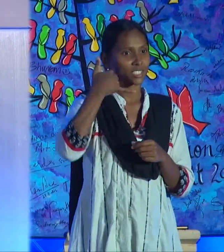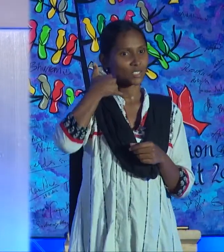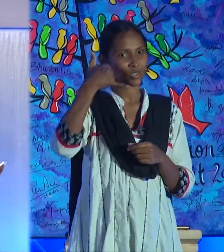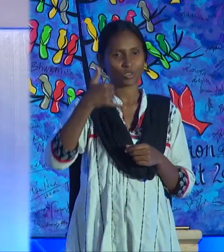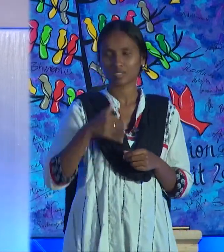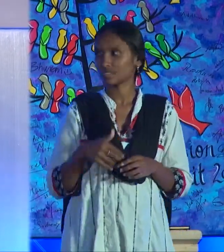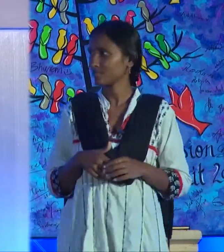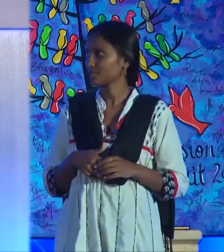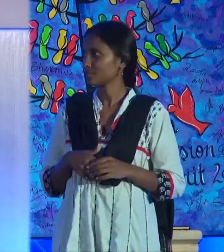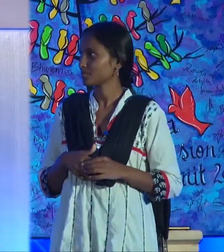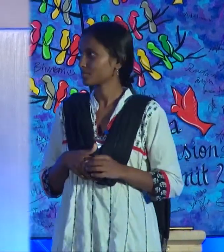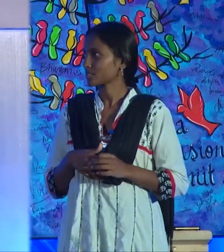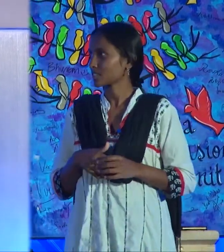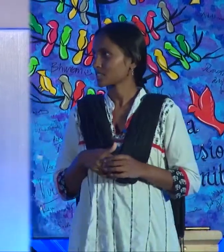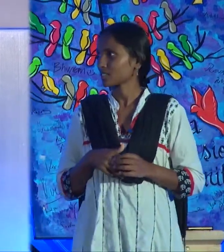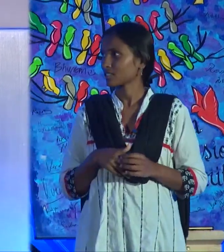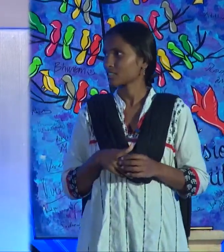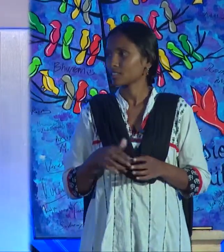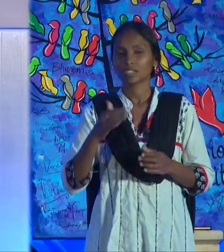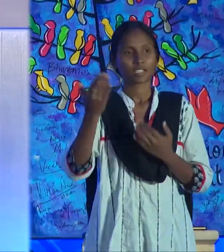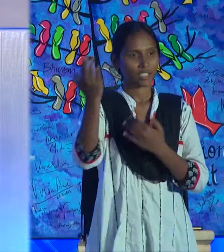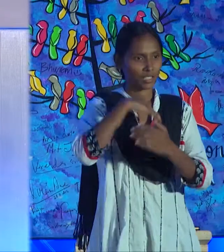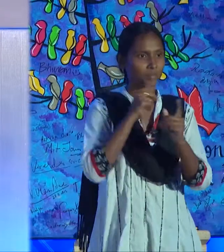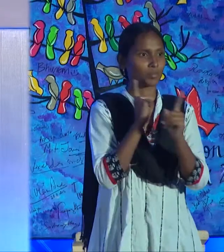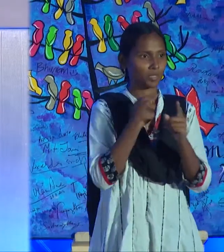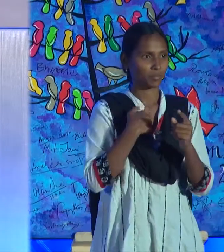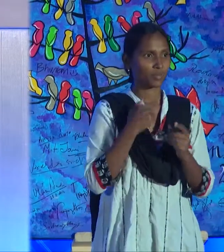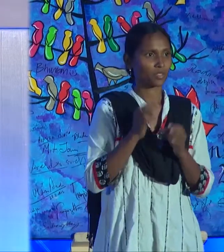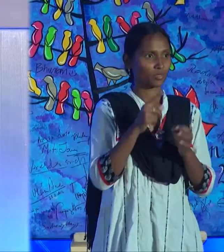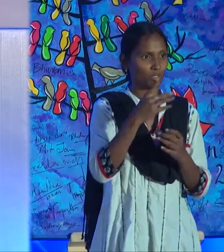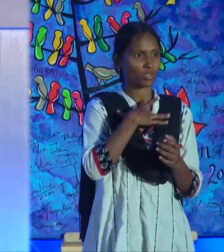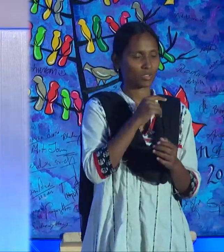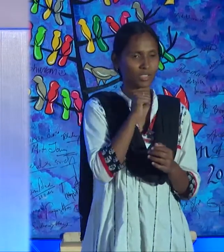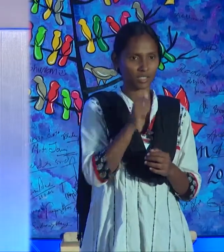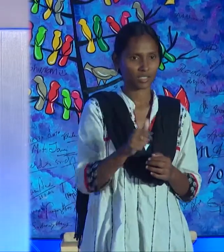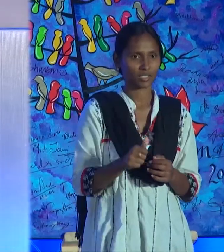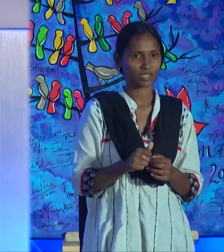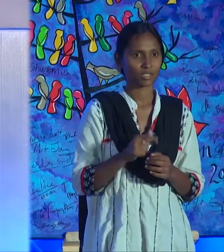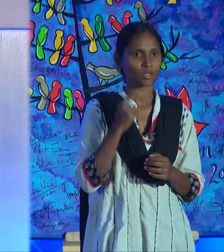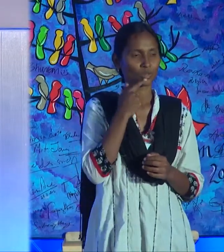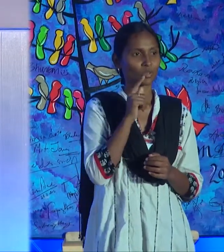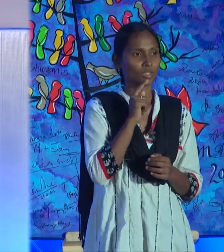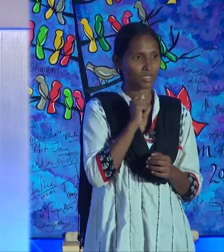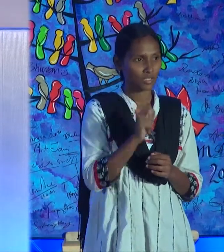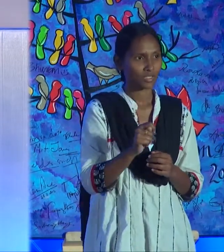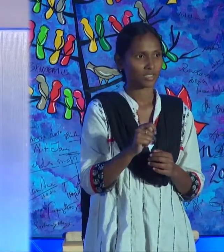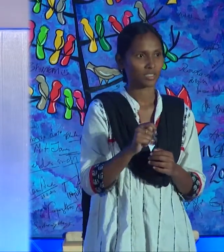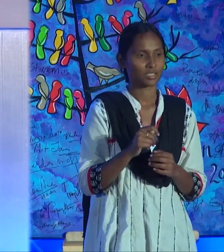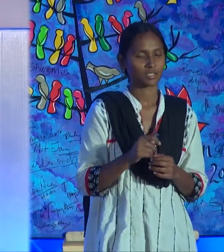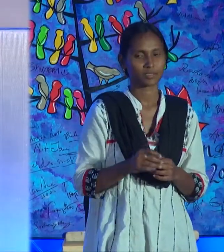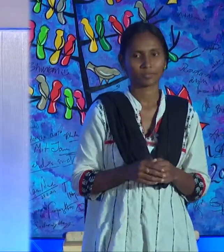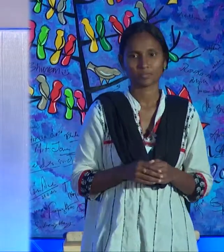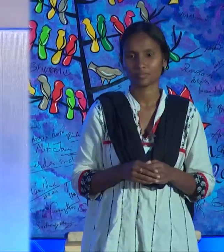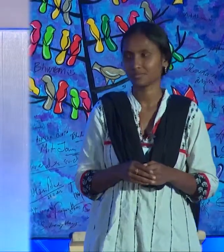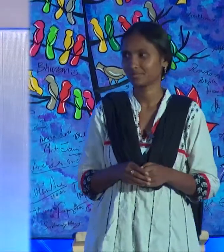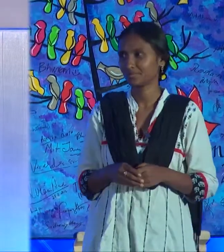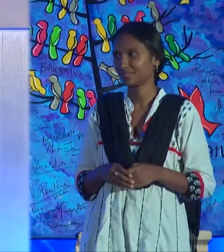you know what, do one thing, come meet me. If you don't like what I have to offer, I'll give you some really creative ways of going ahead and killing yourself.